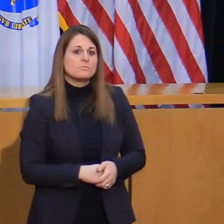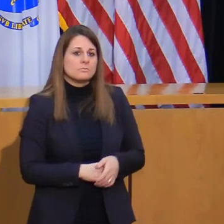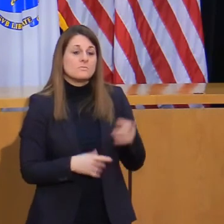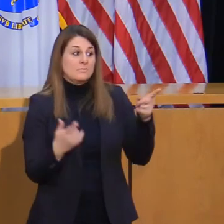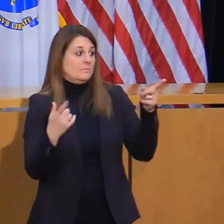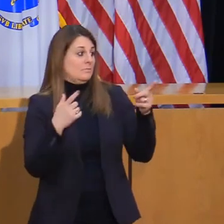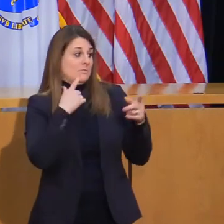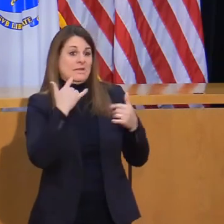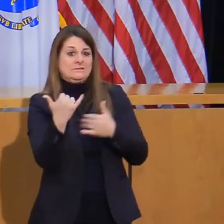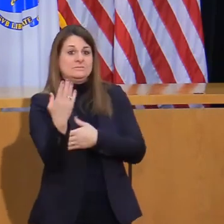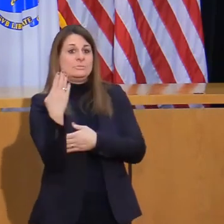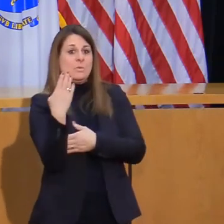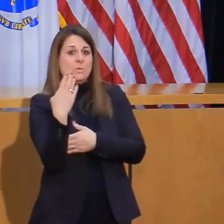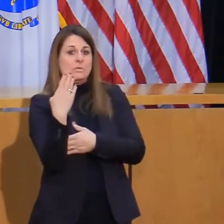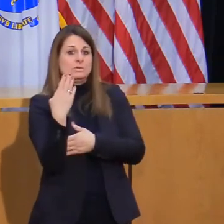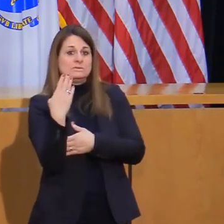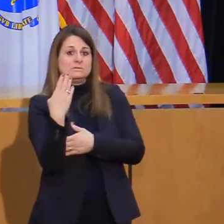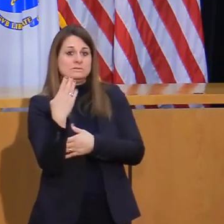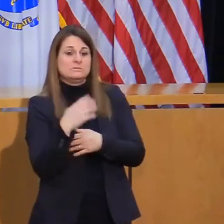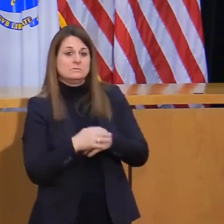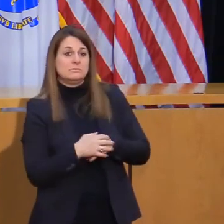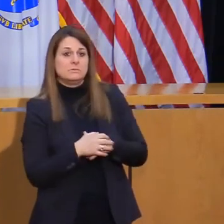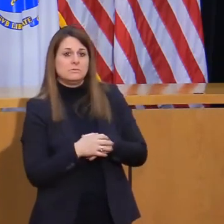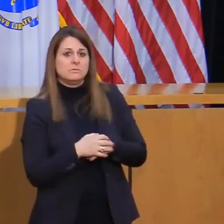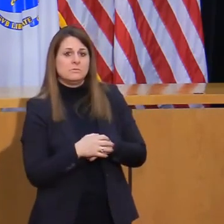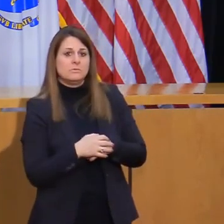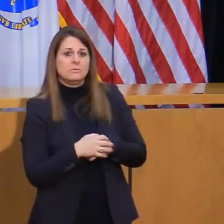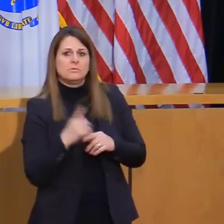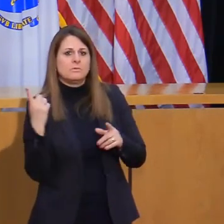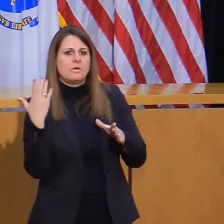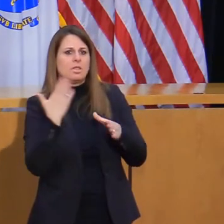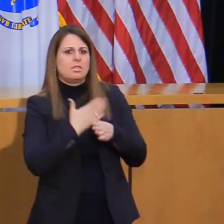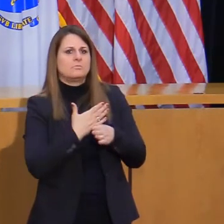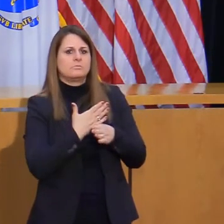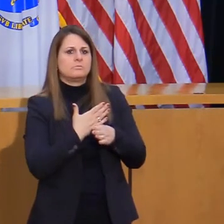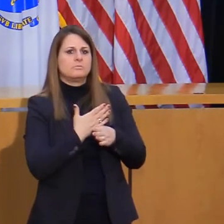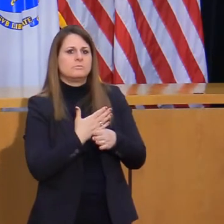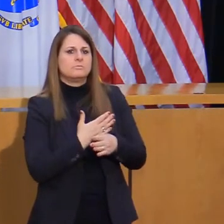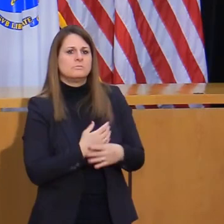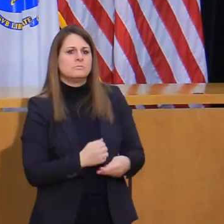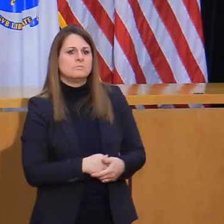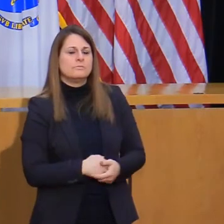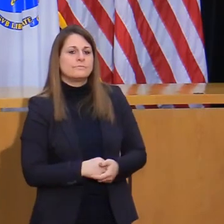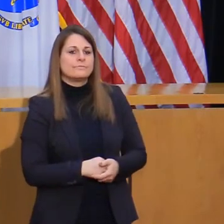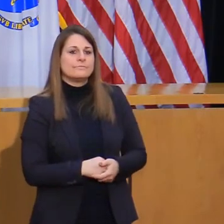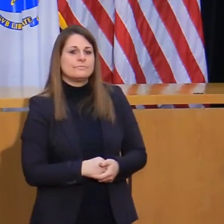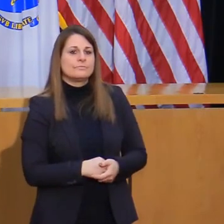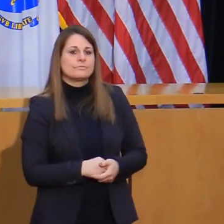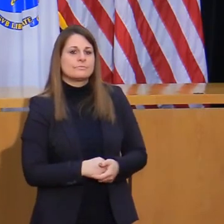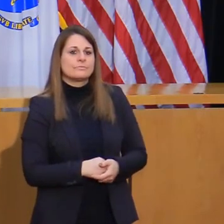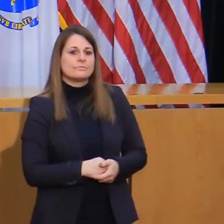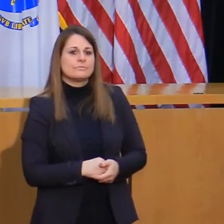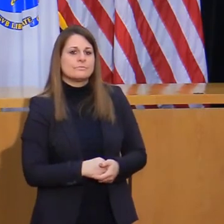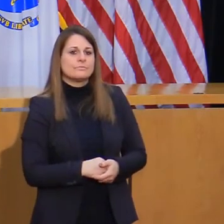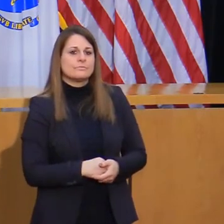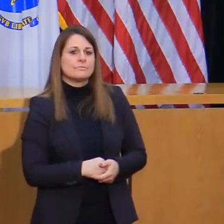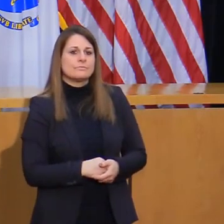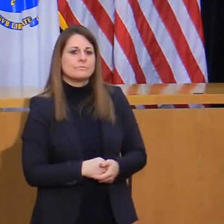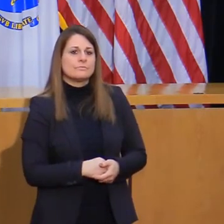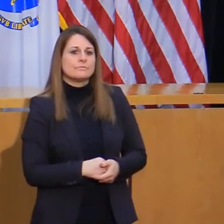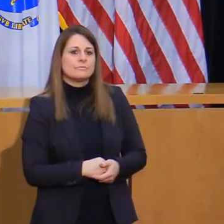talked about, The reason he's in a hurry is because I have to go to another event because this press conference got moved because of the speaker's remarks.